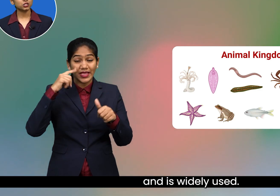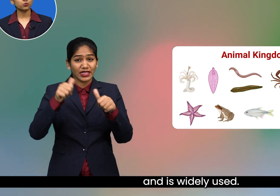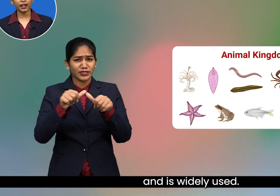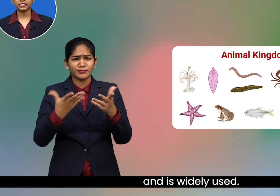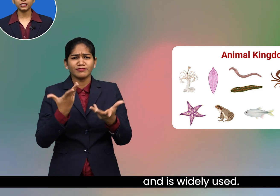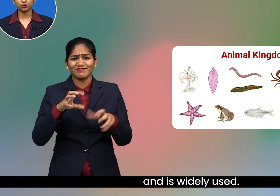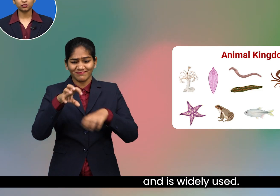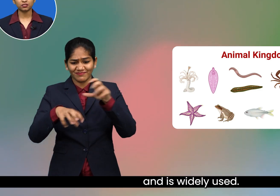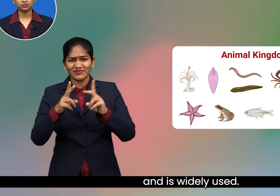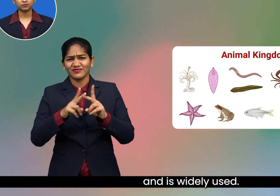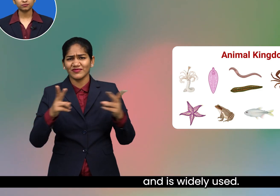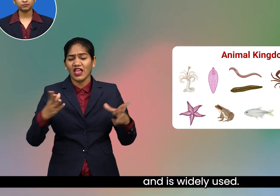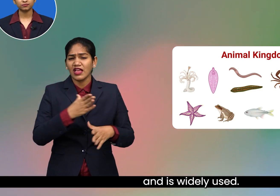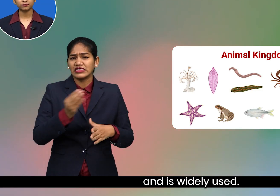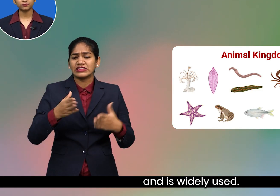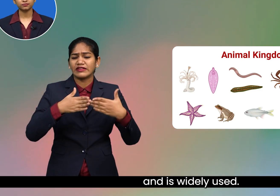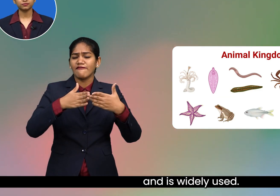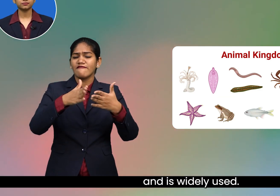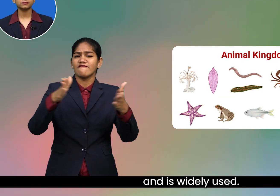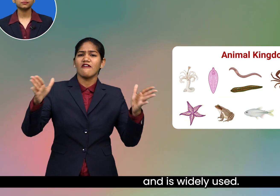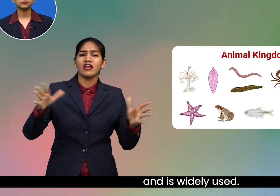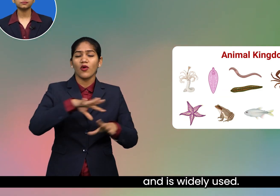and is widely used.